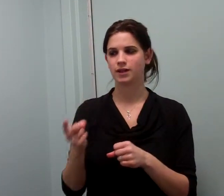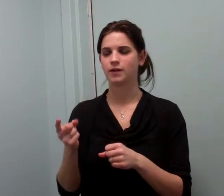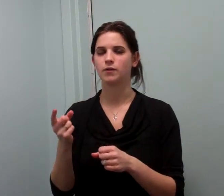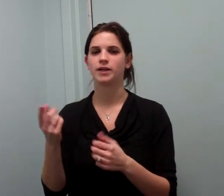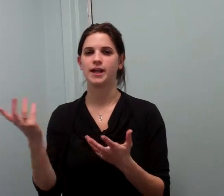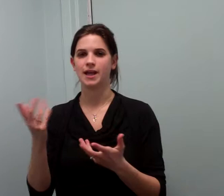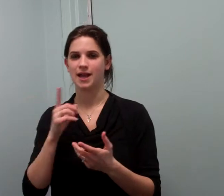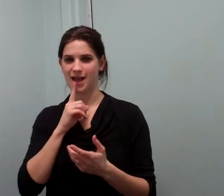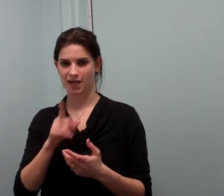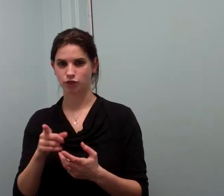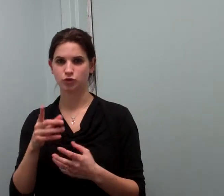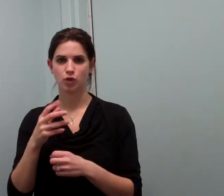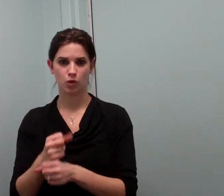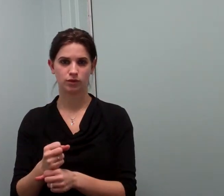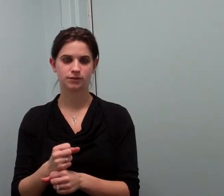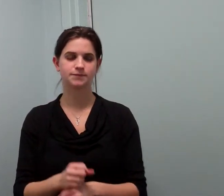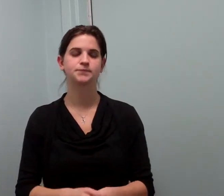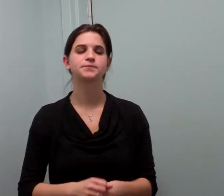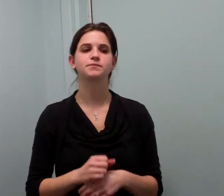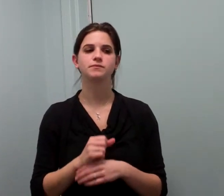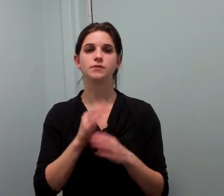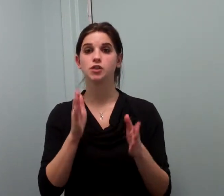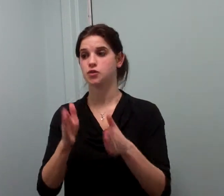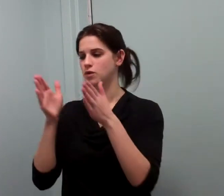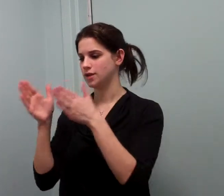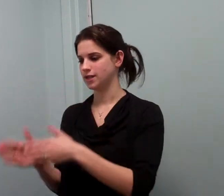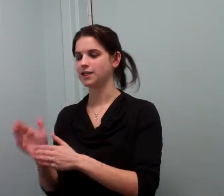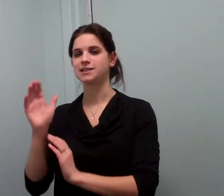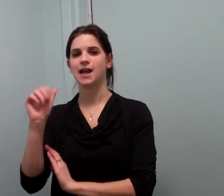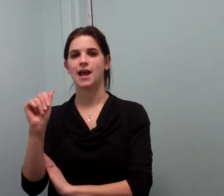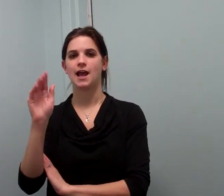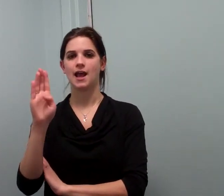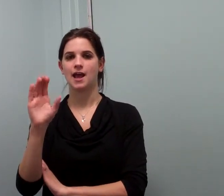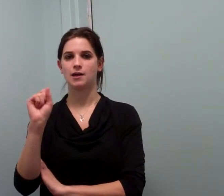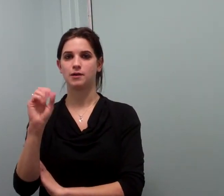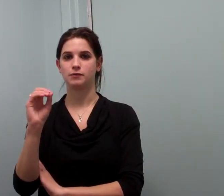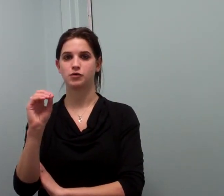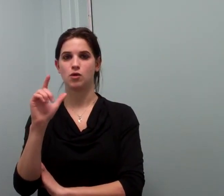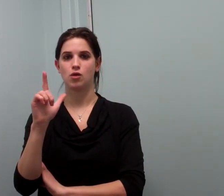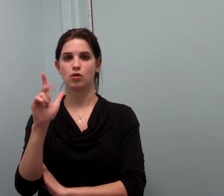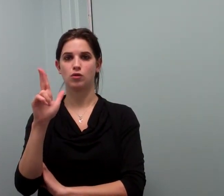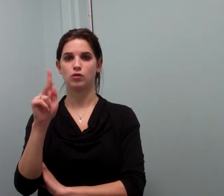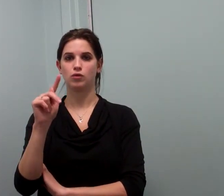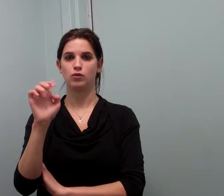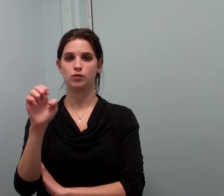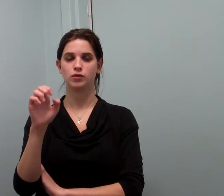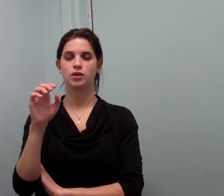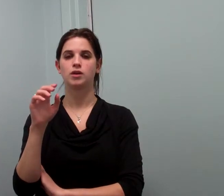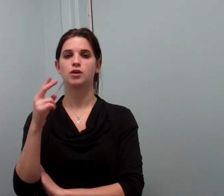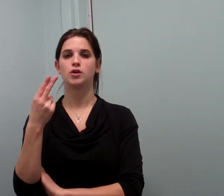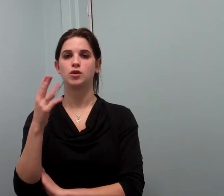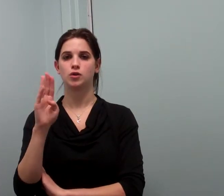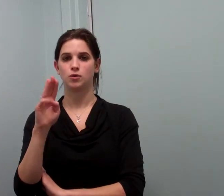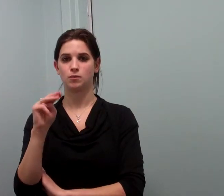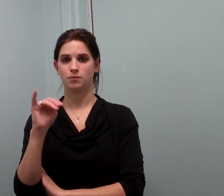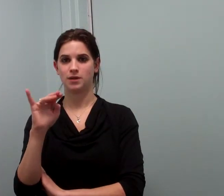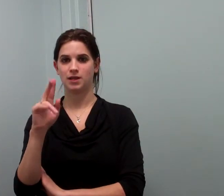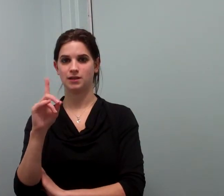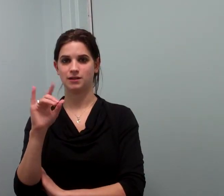Next one, absolute humidity. This is pretty simple. Basically, it's to measure the amount of water vapor that's